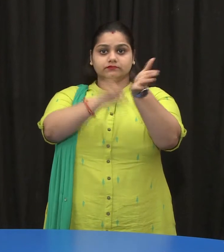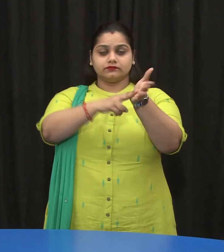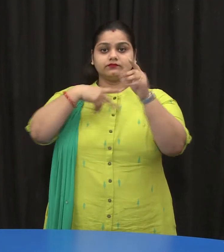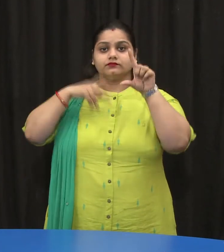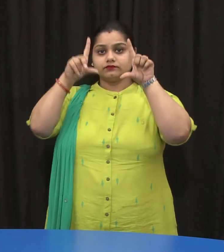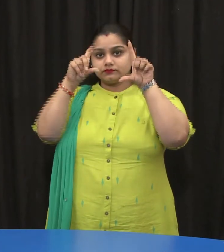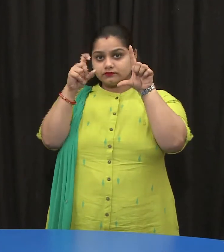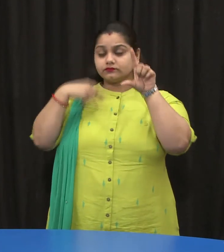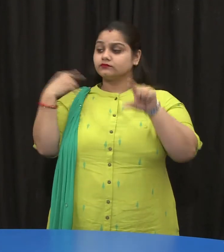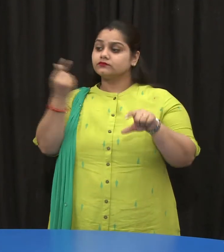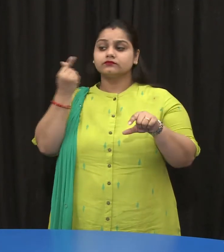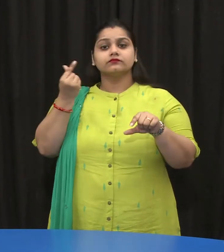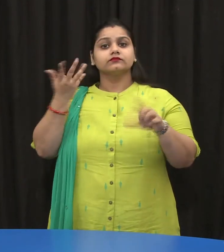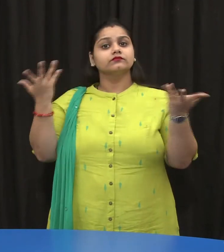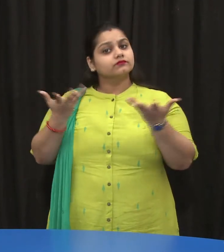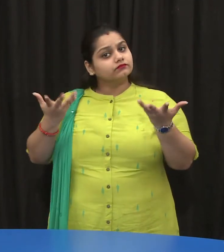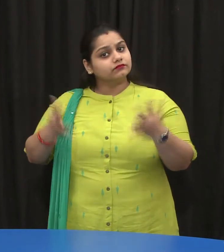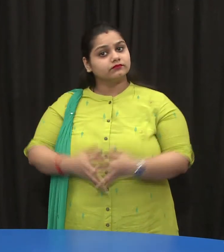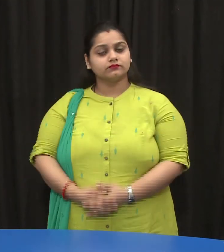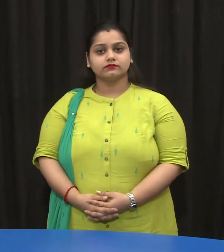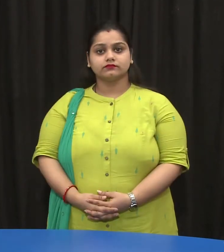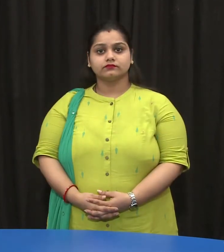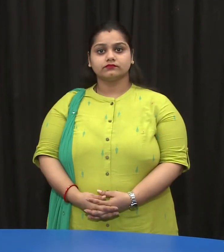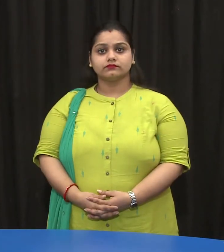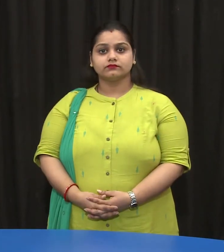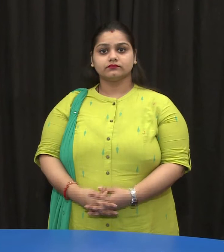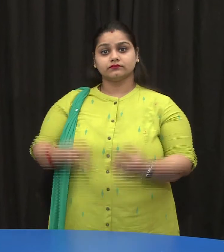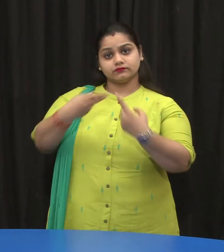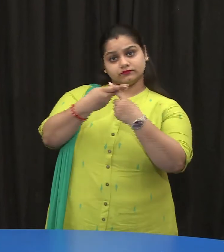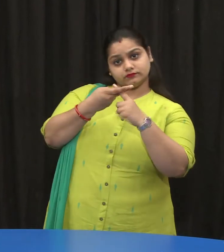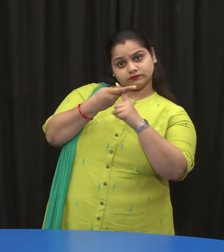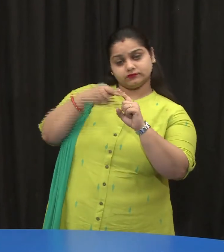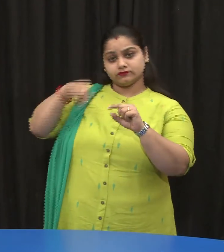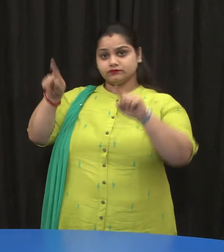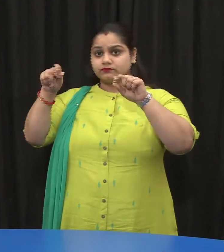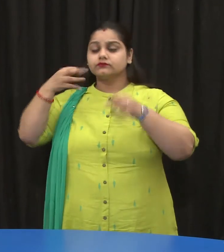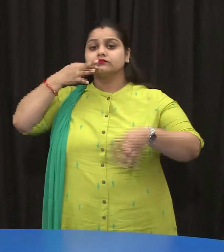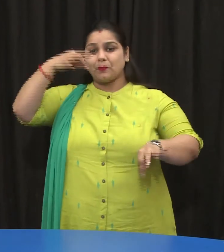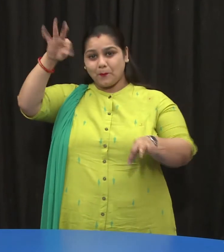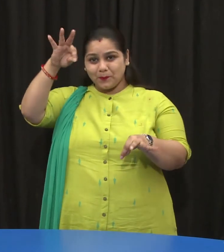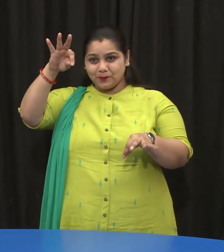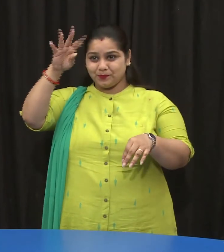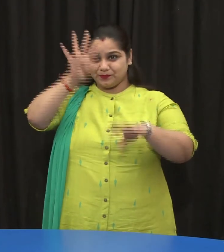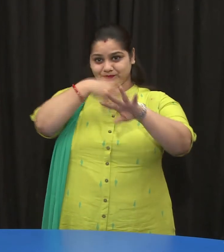It is used for setting the page, set up